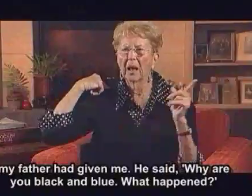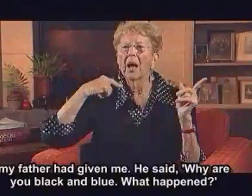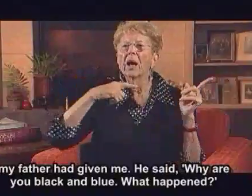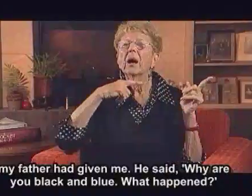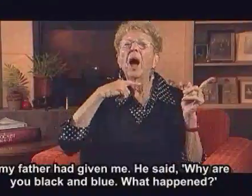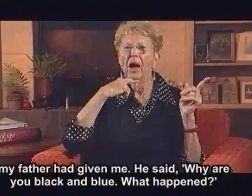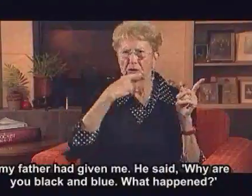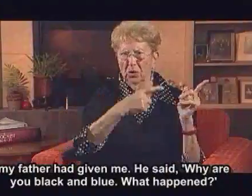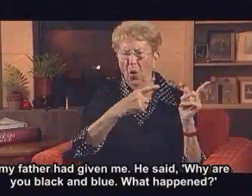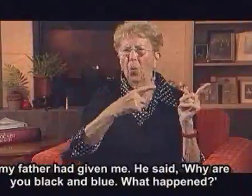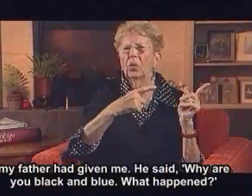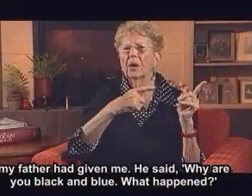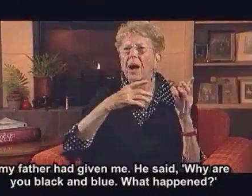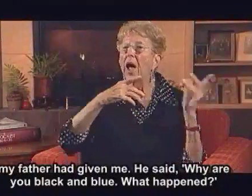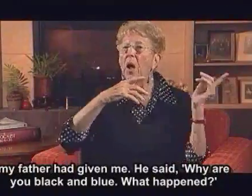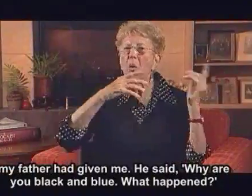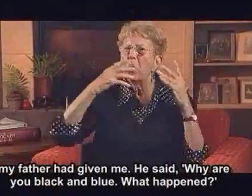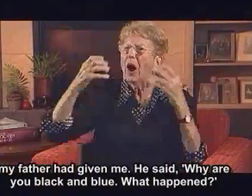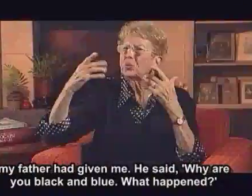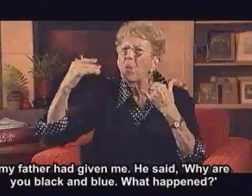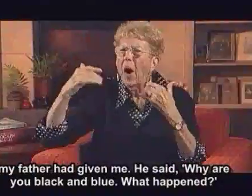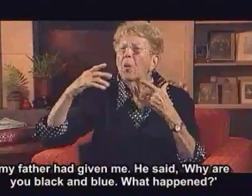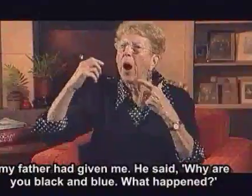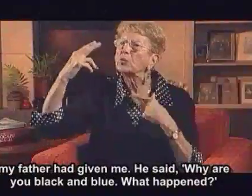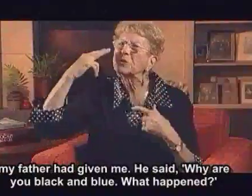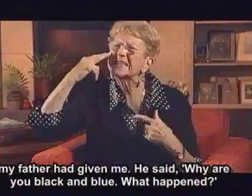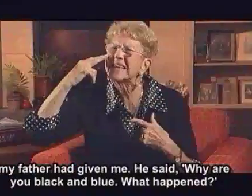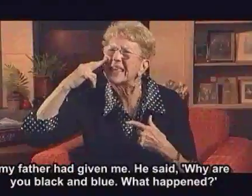me. He said, why are you black and blue? What happened?